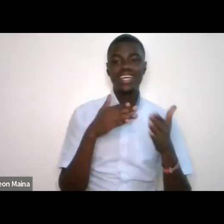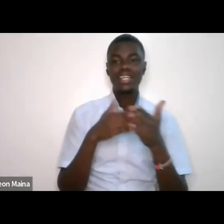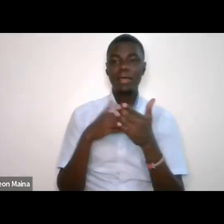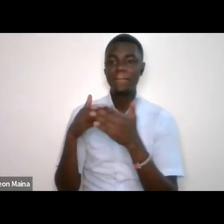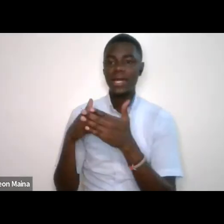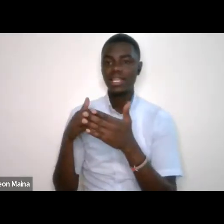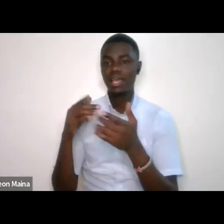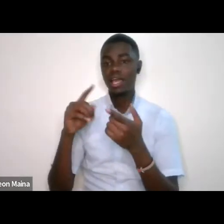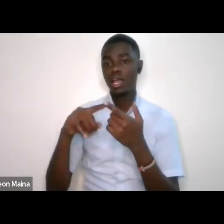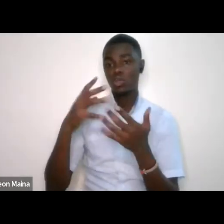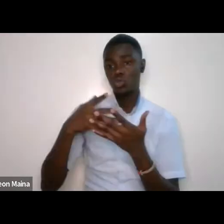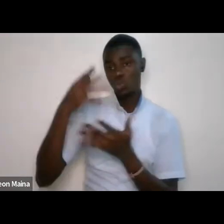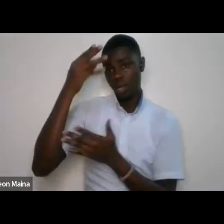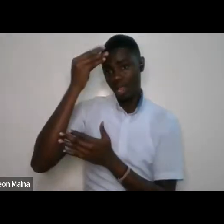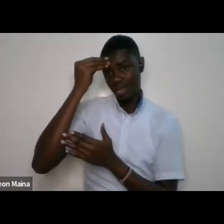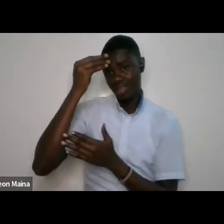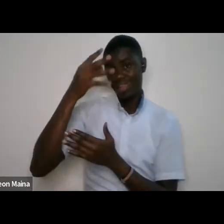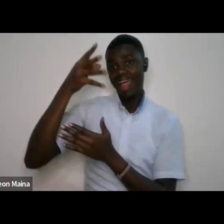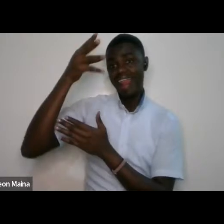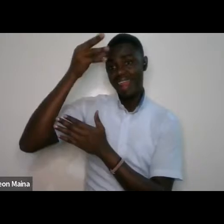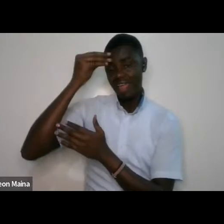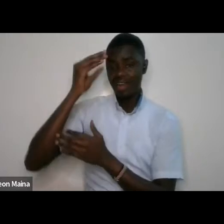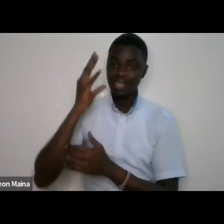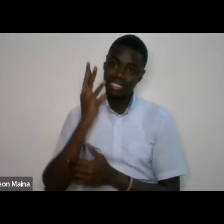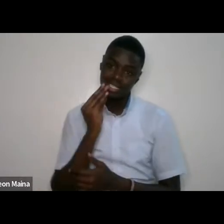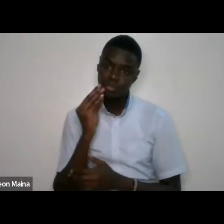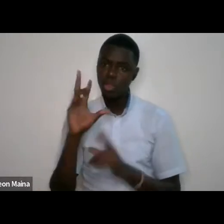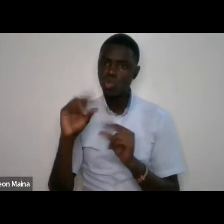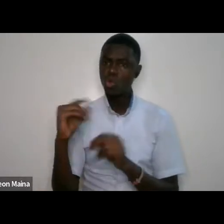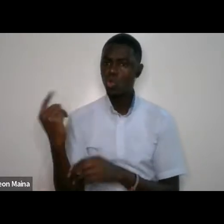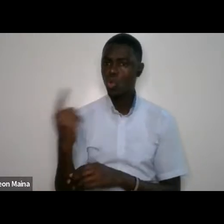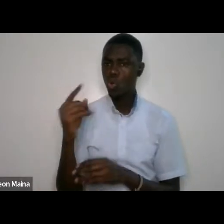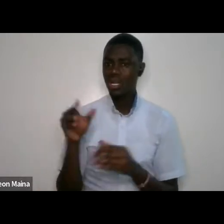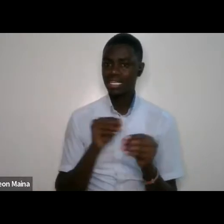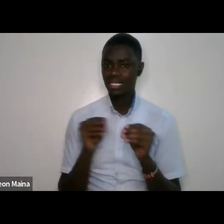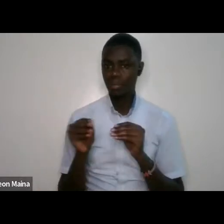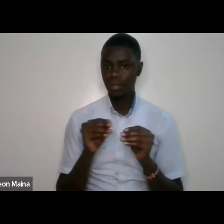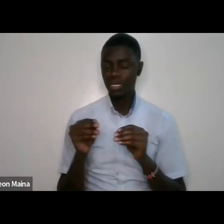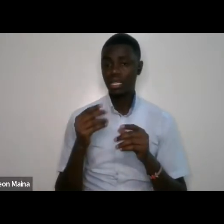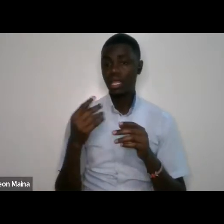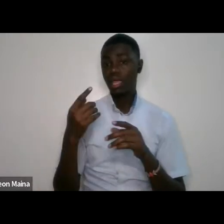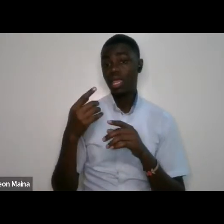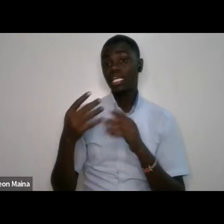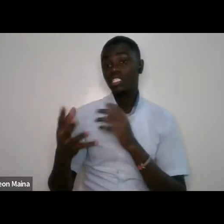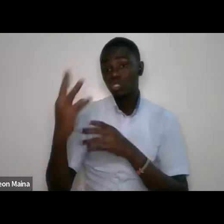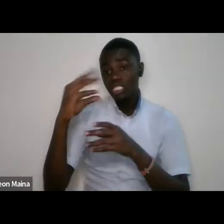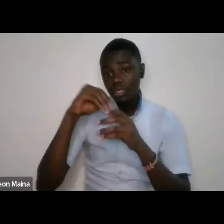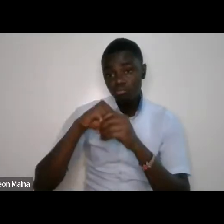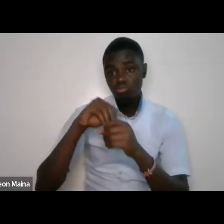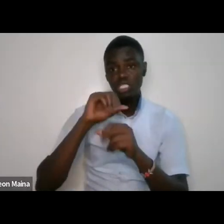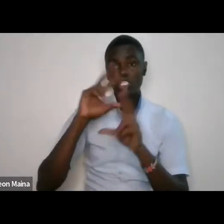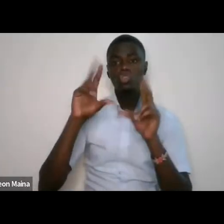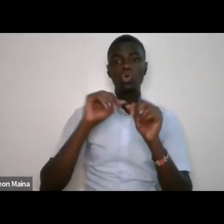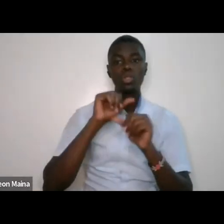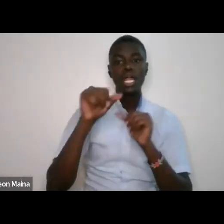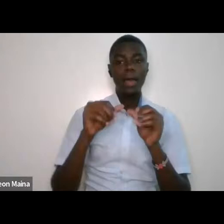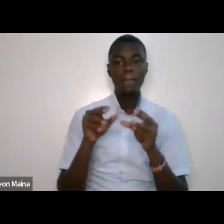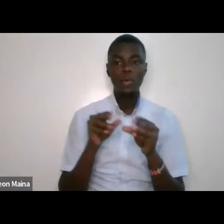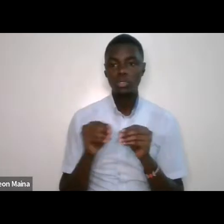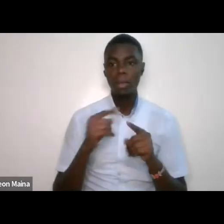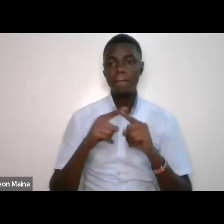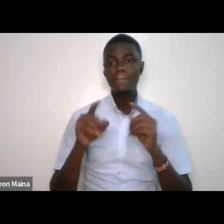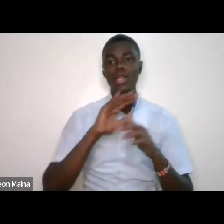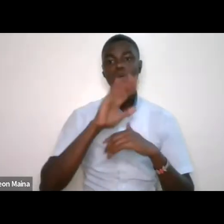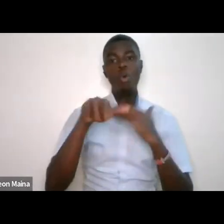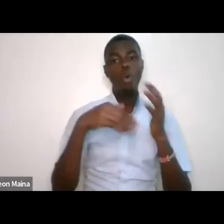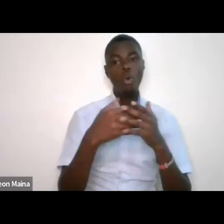that learners experience. Not only disabled learners, because inclusion is not only about disability, it's about all vulnerable